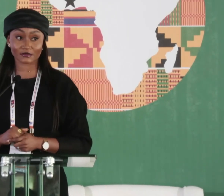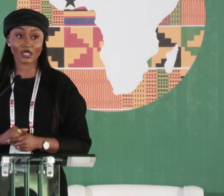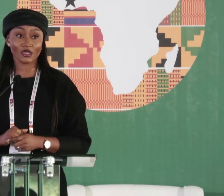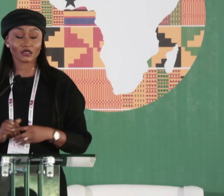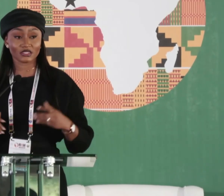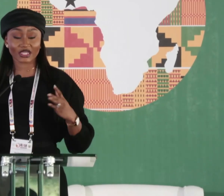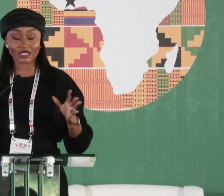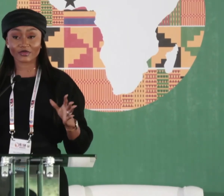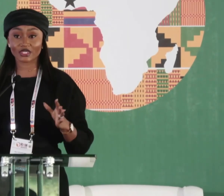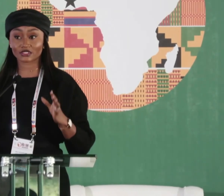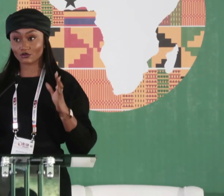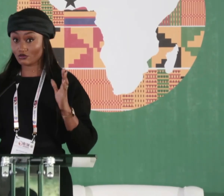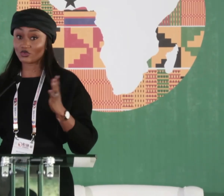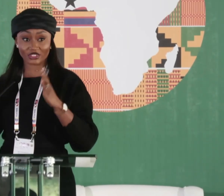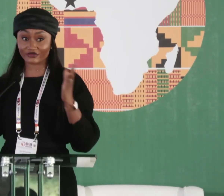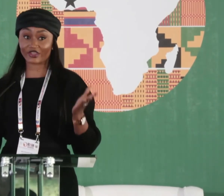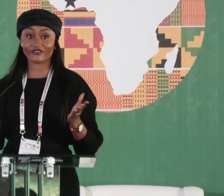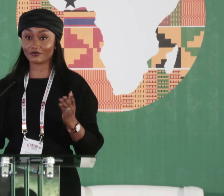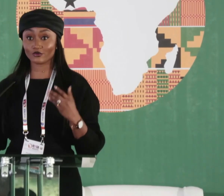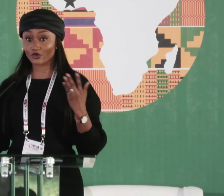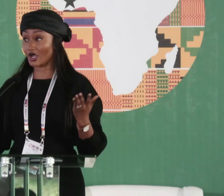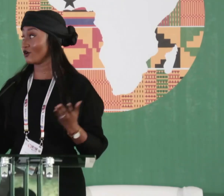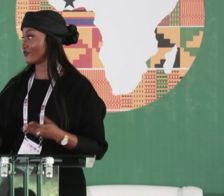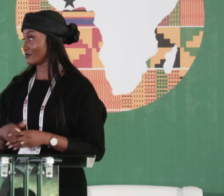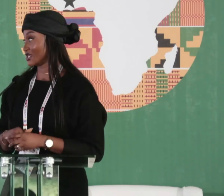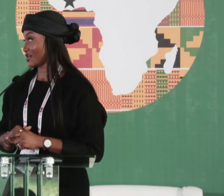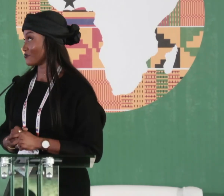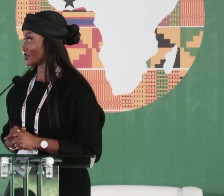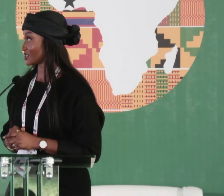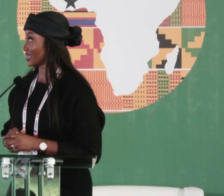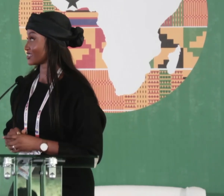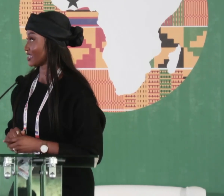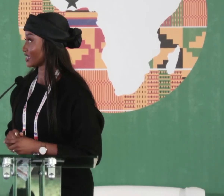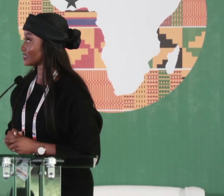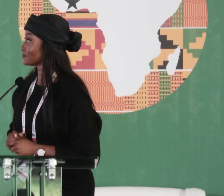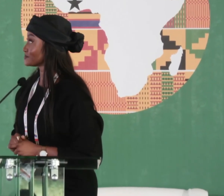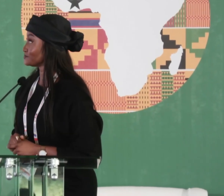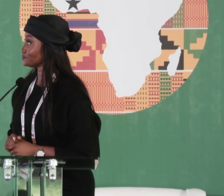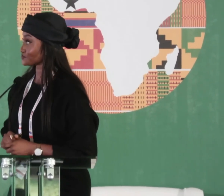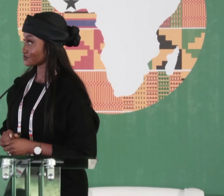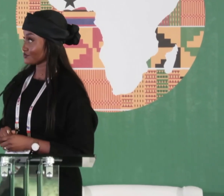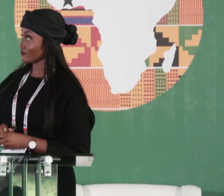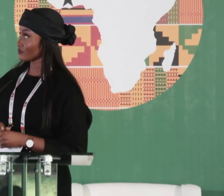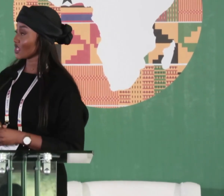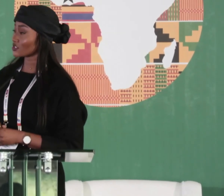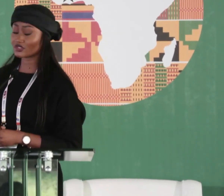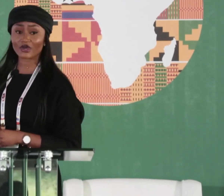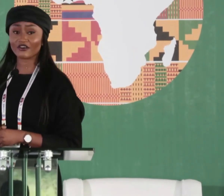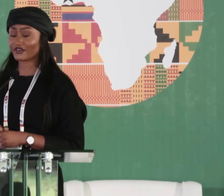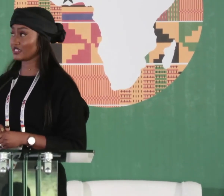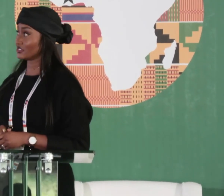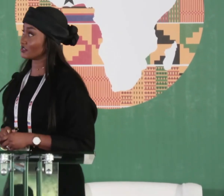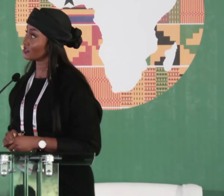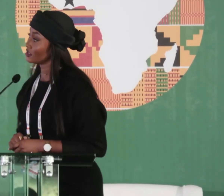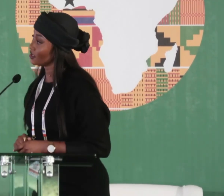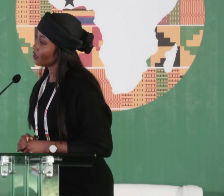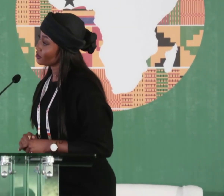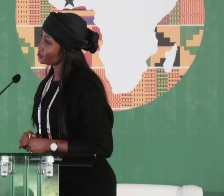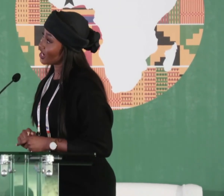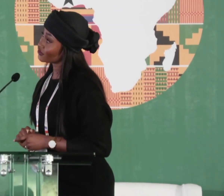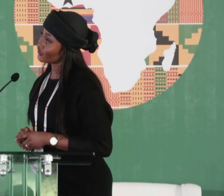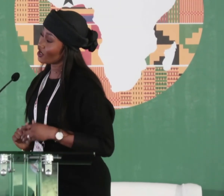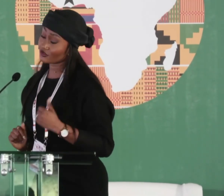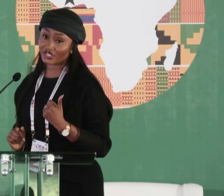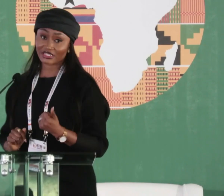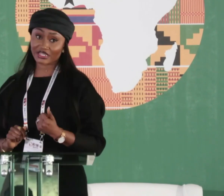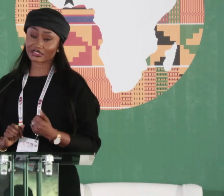System database, which is we were all familiar with. Next slide. So what were our findings? So out